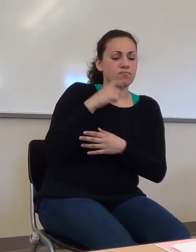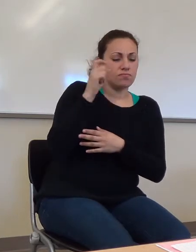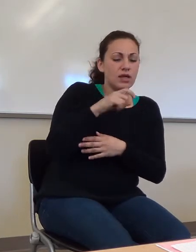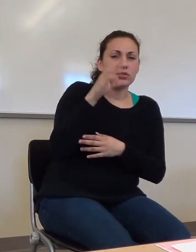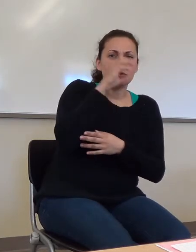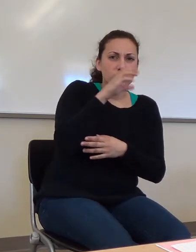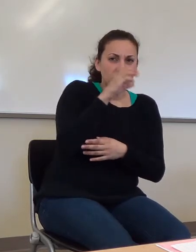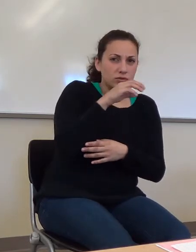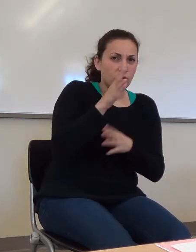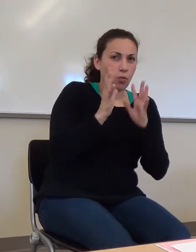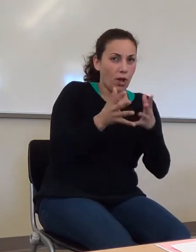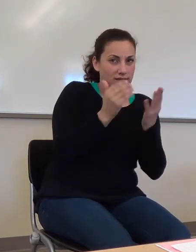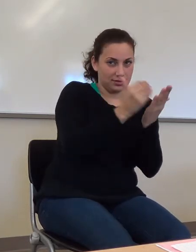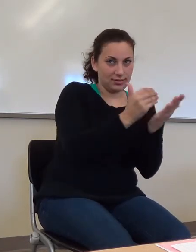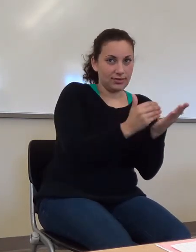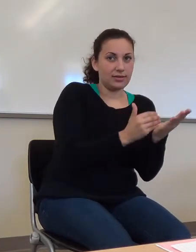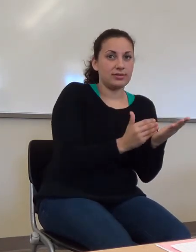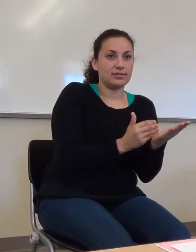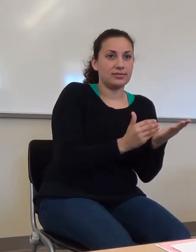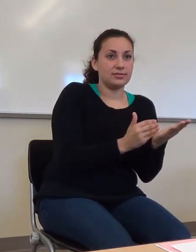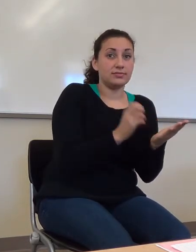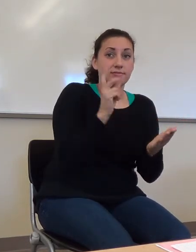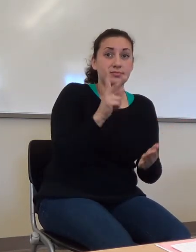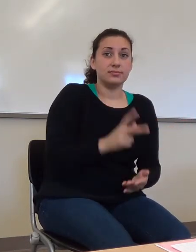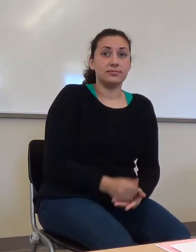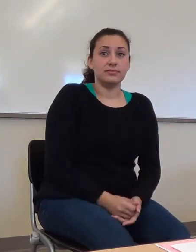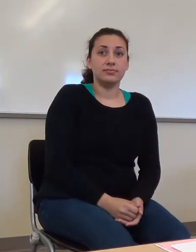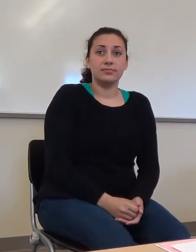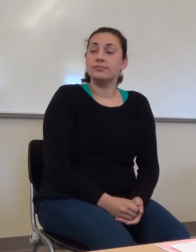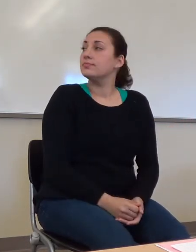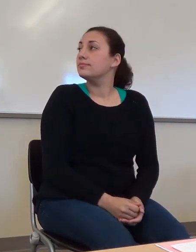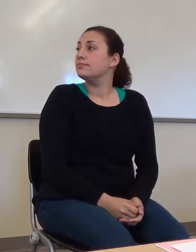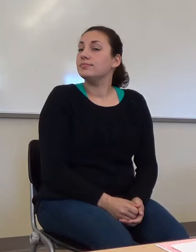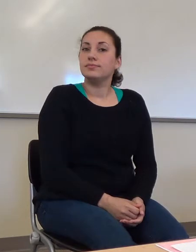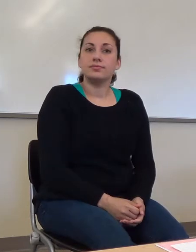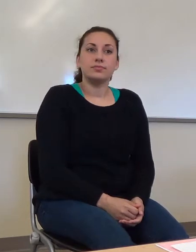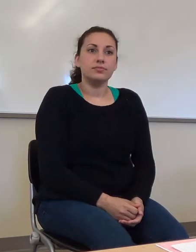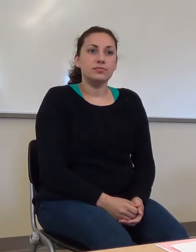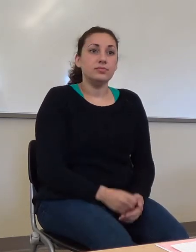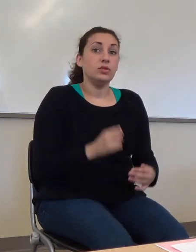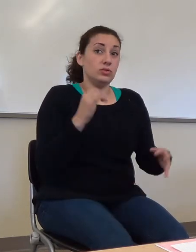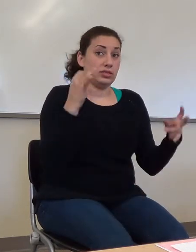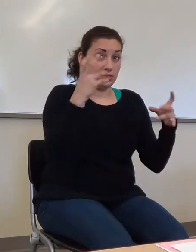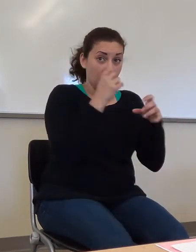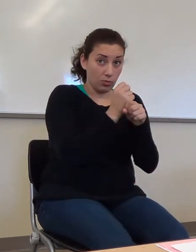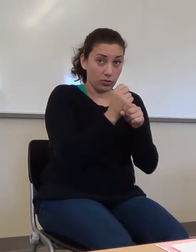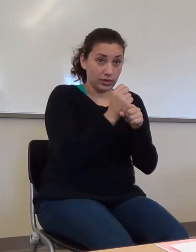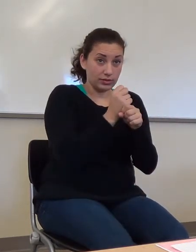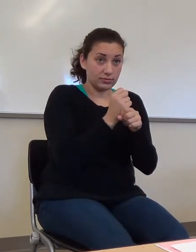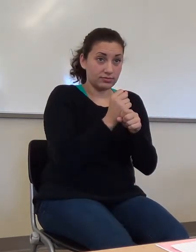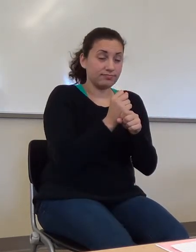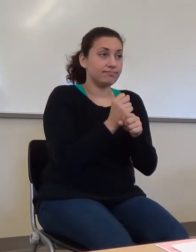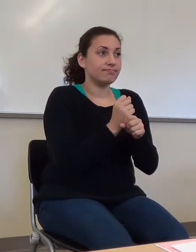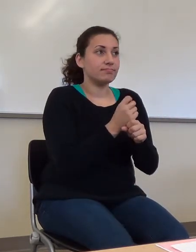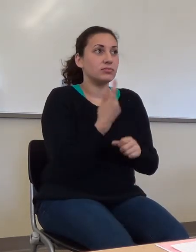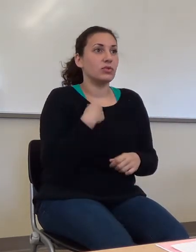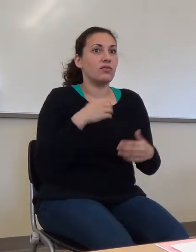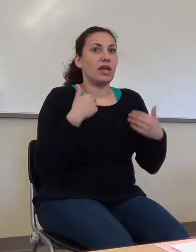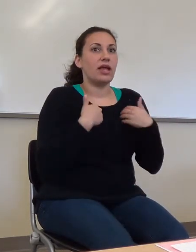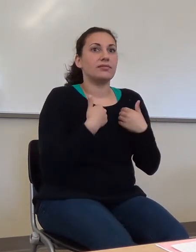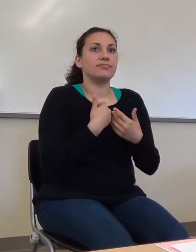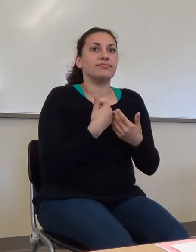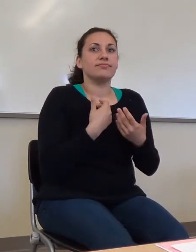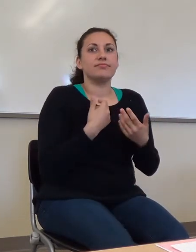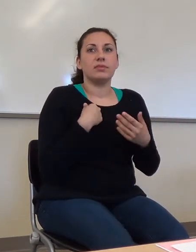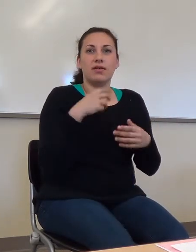of the things on the list, okay? So as far as the summary, again, we had two, I